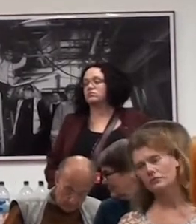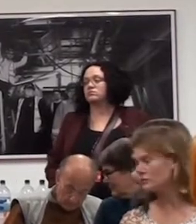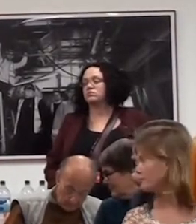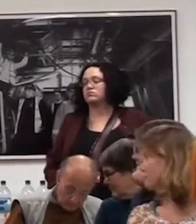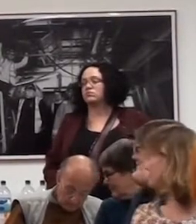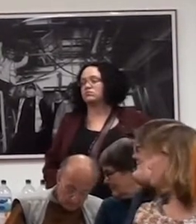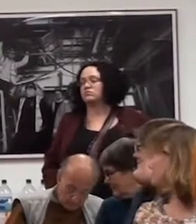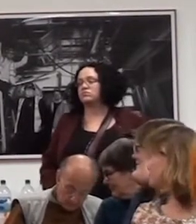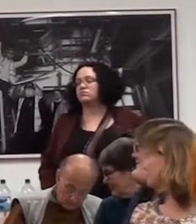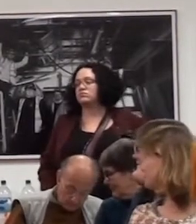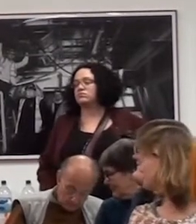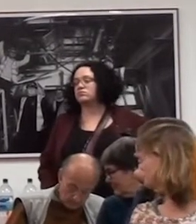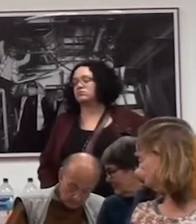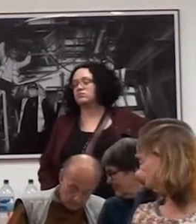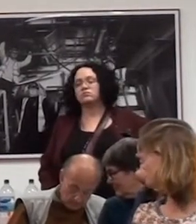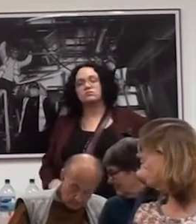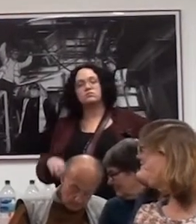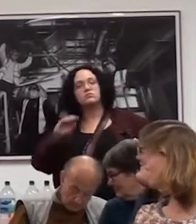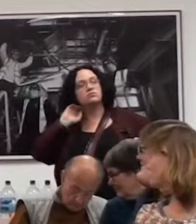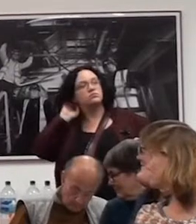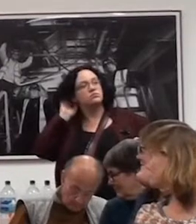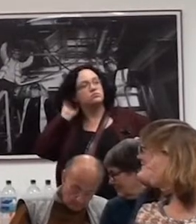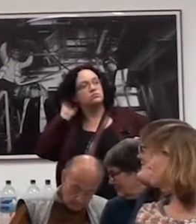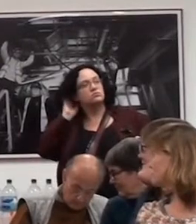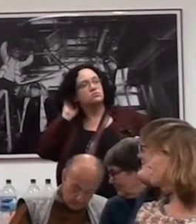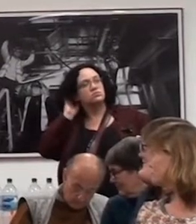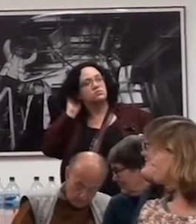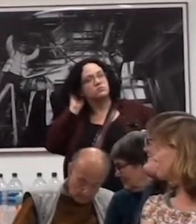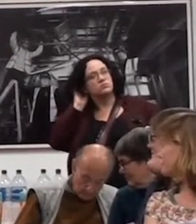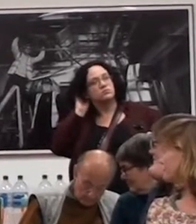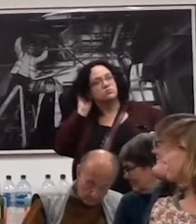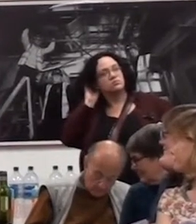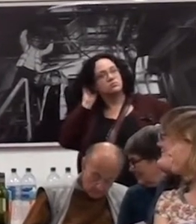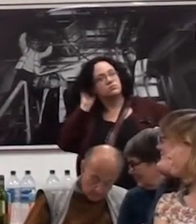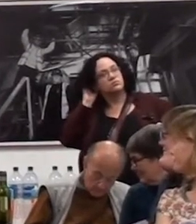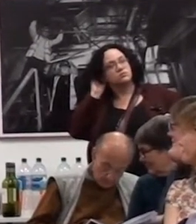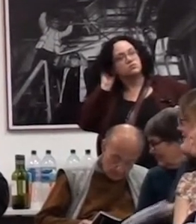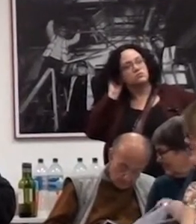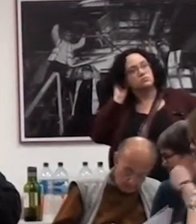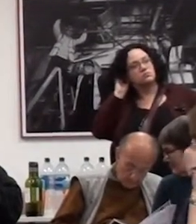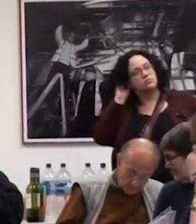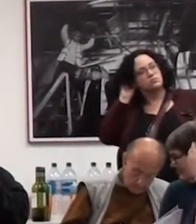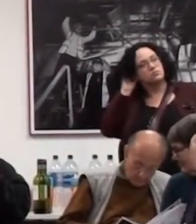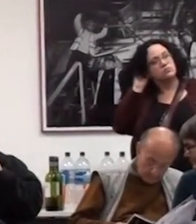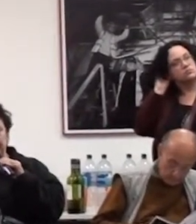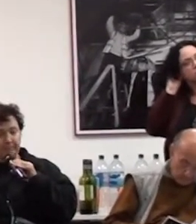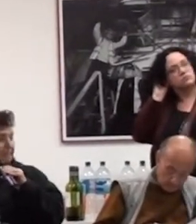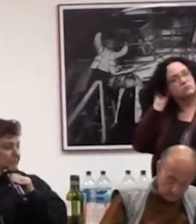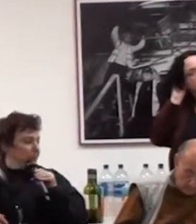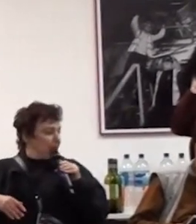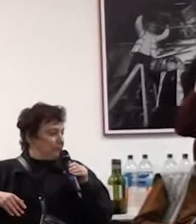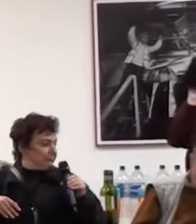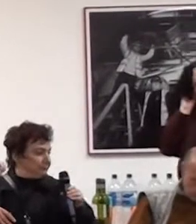the so-called cost that we are to society. You know, that we demand the military budget. Thanks for that,